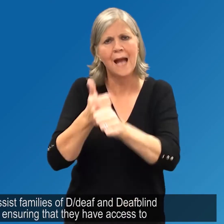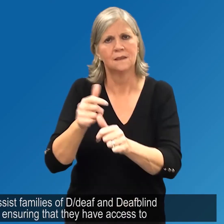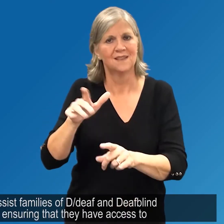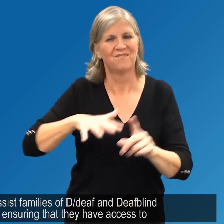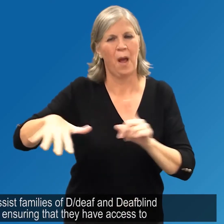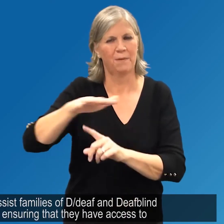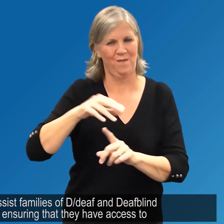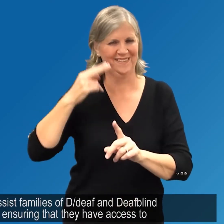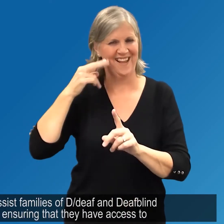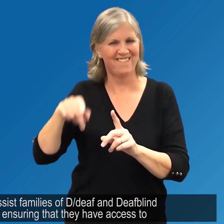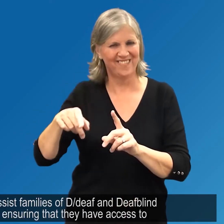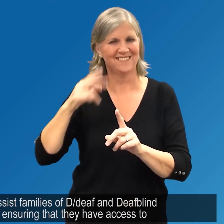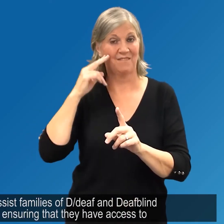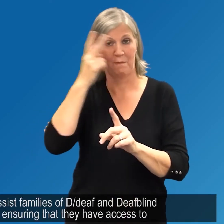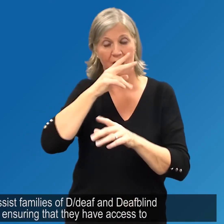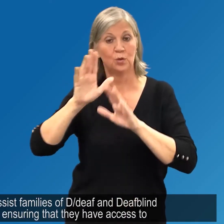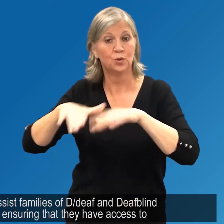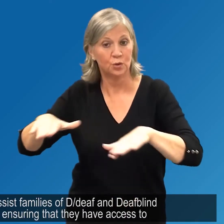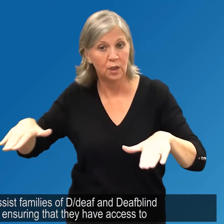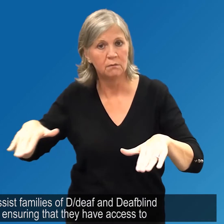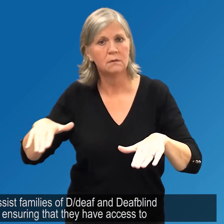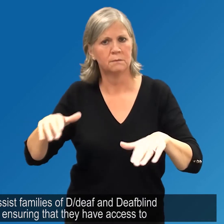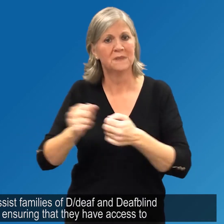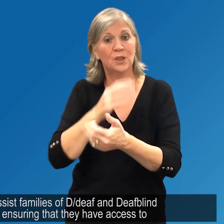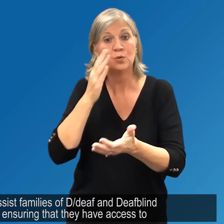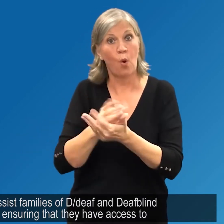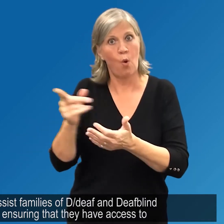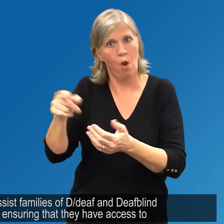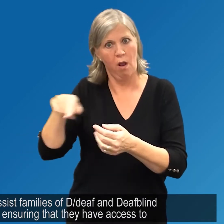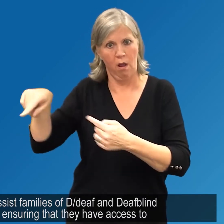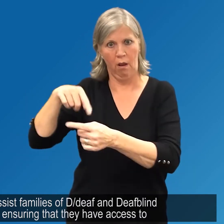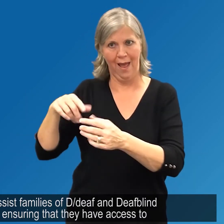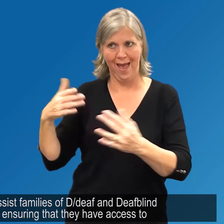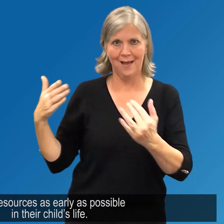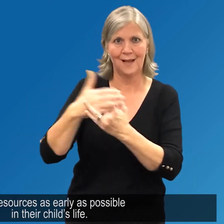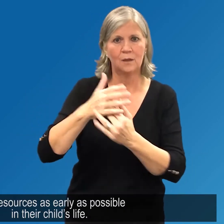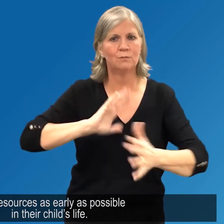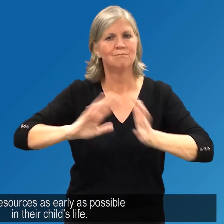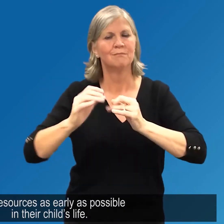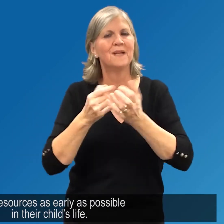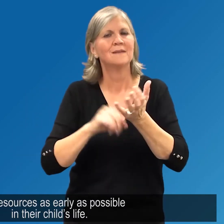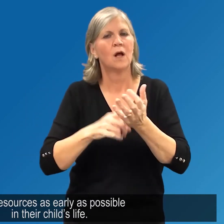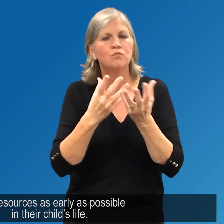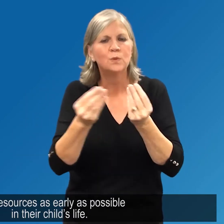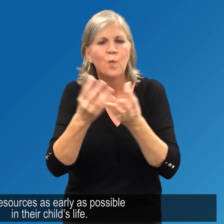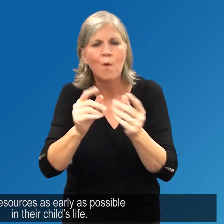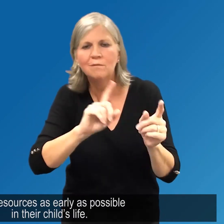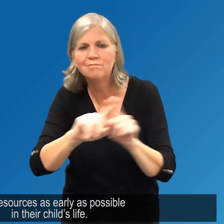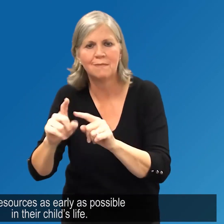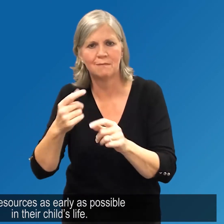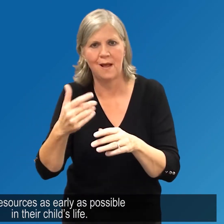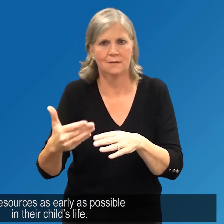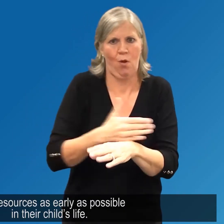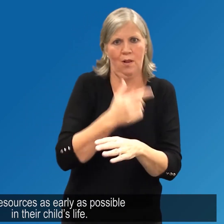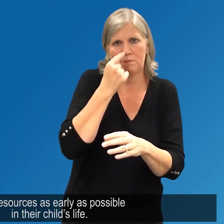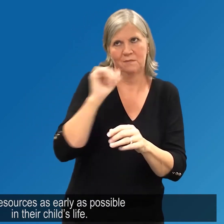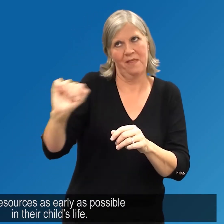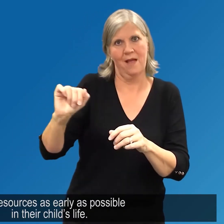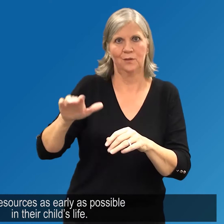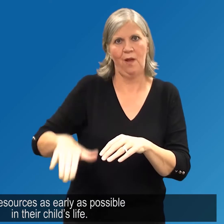Action 6. Assist families of D-deaf and deaf-blind children by ensuring that they have access to BSL resources as early as